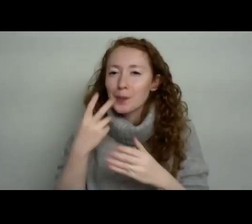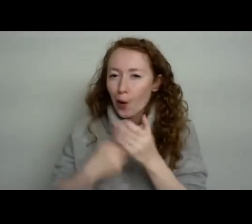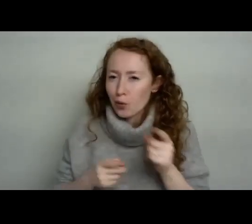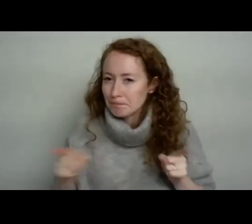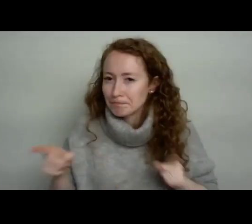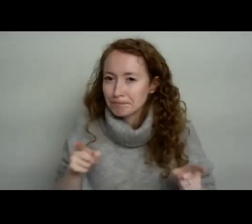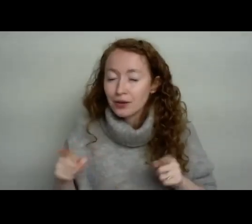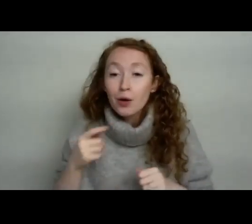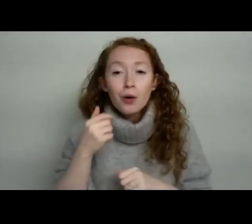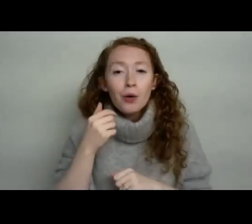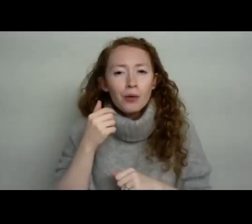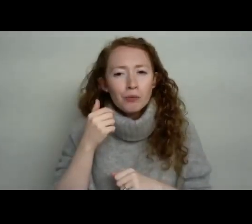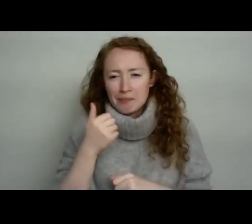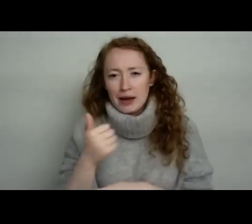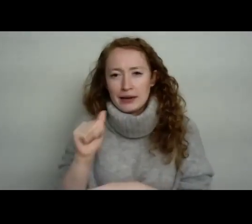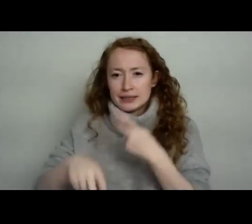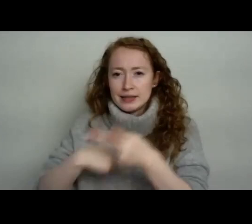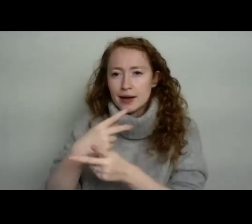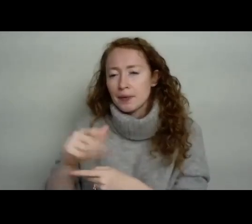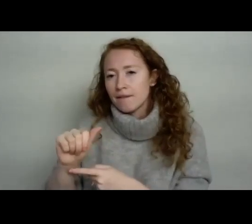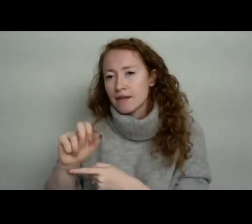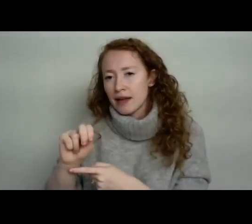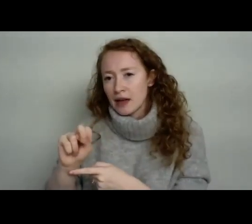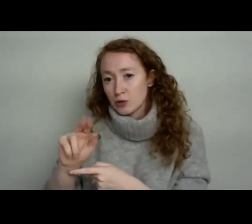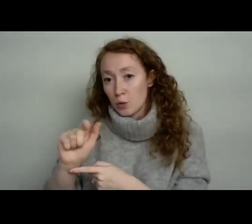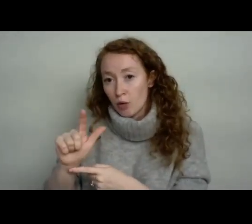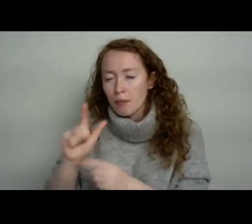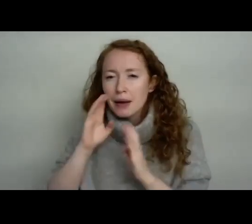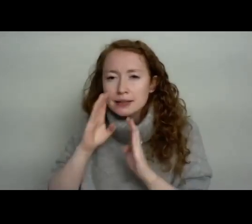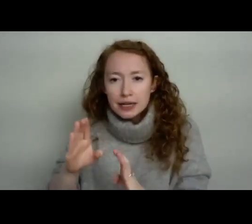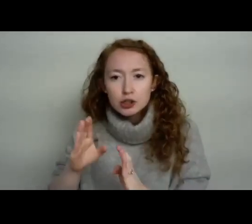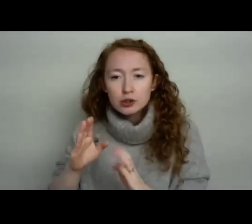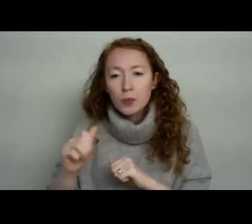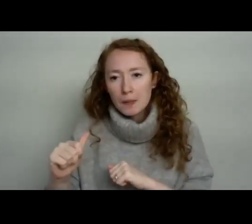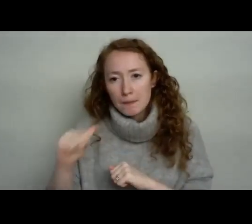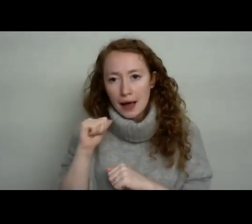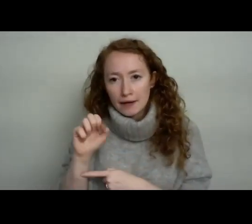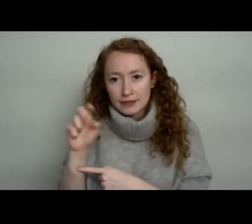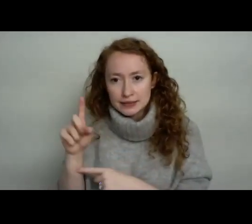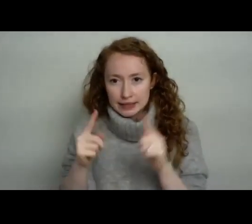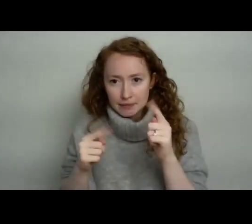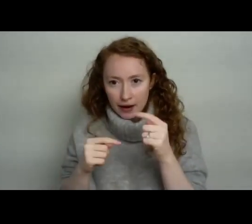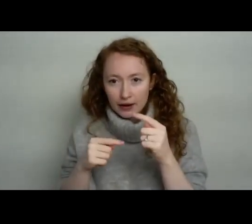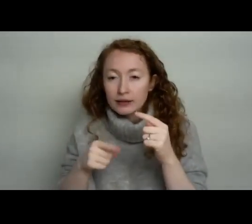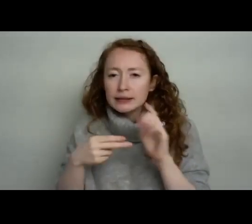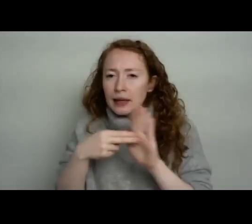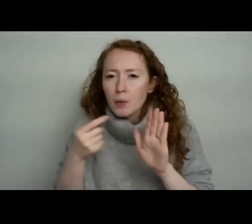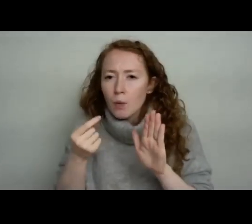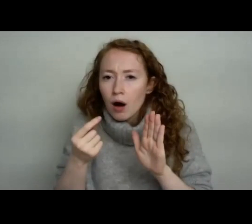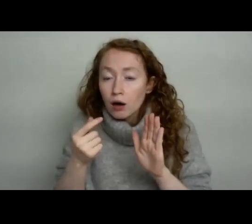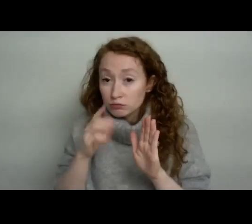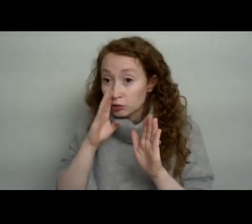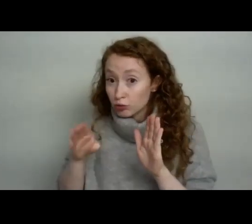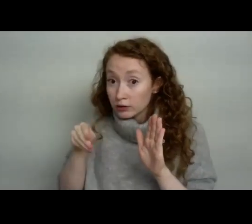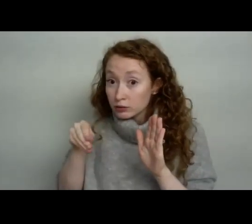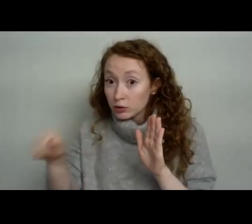any annual, pay attention to what, to whether they would be best direct sown or transplanted. You can also take a